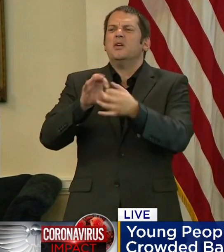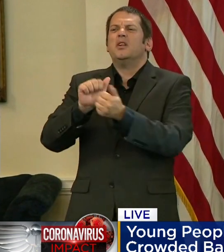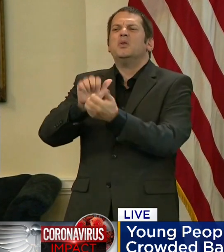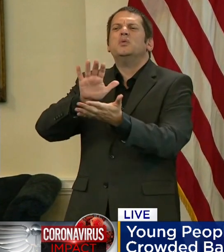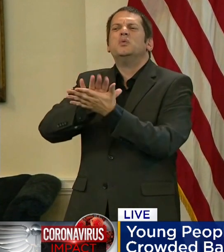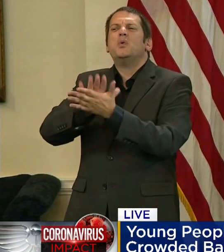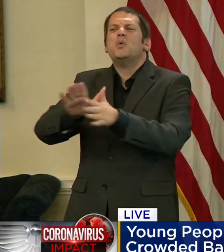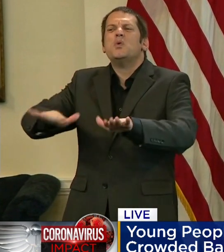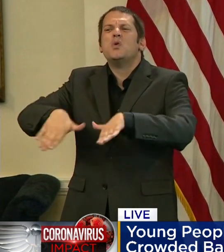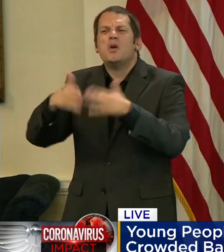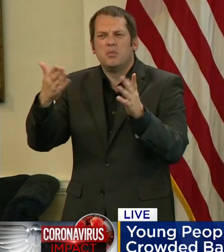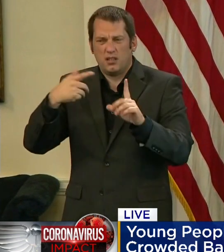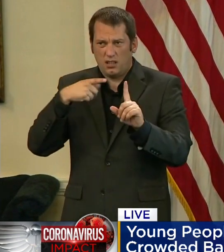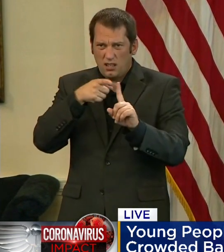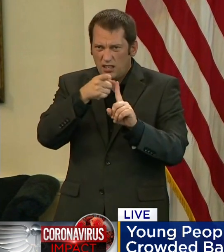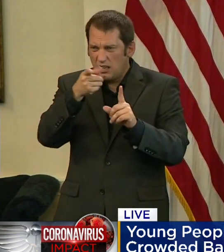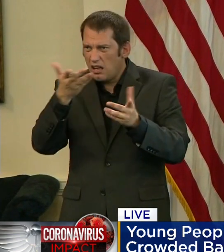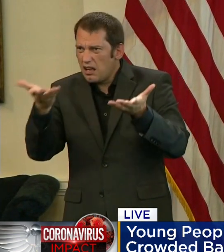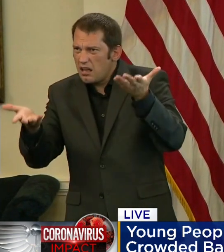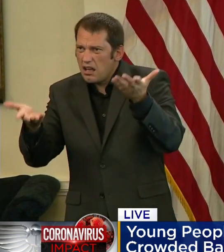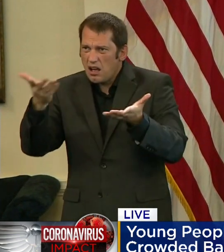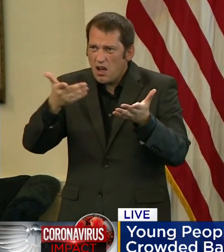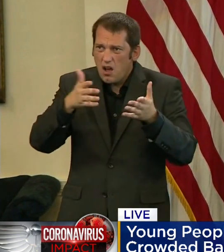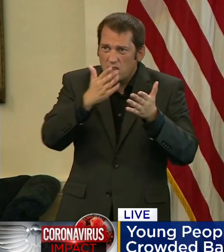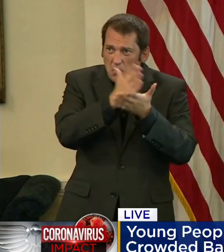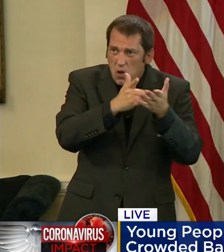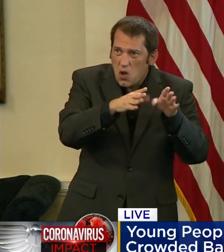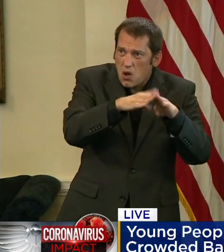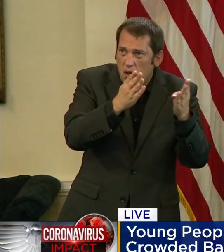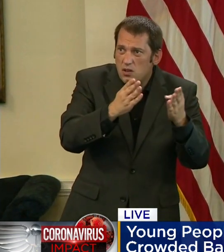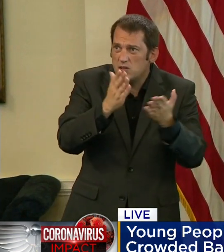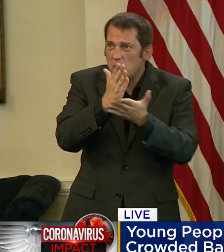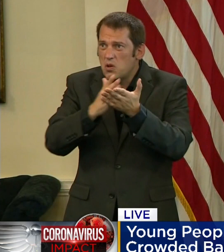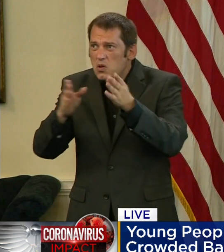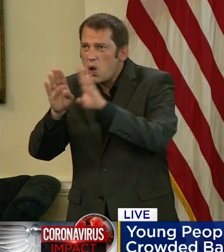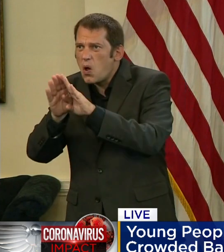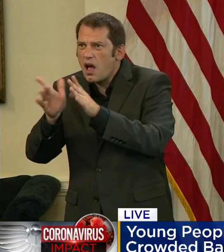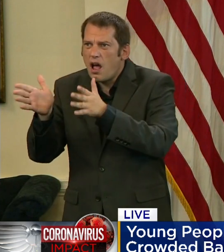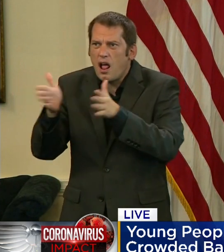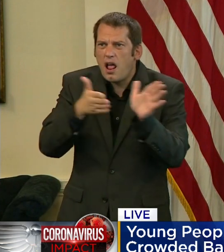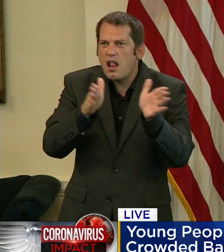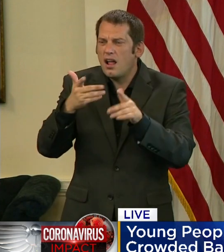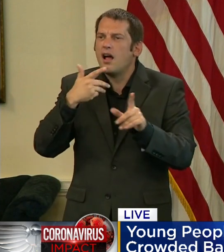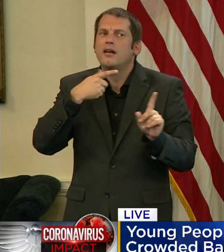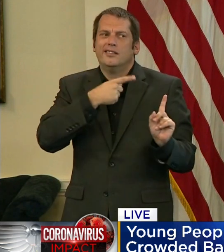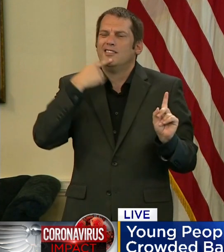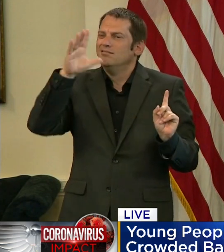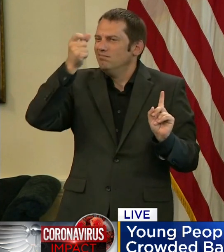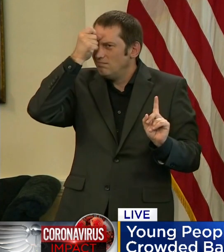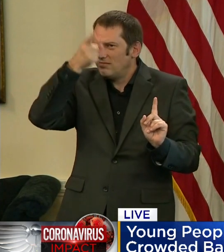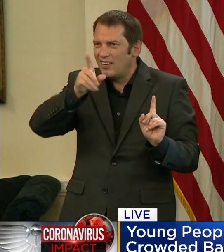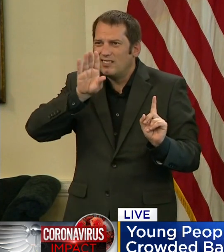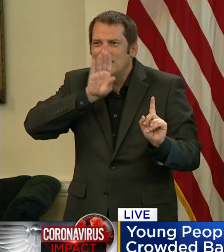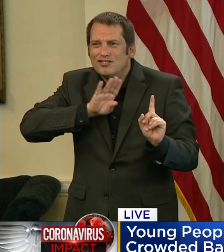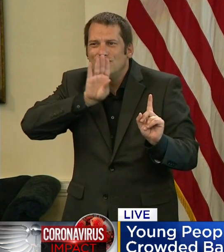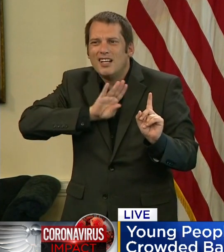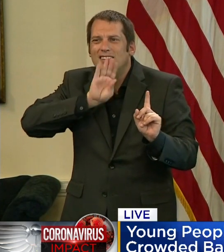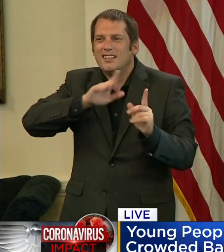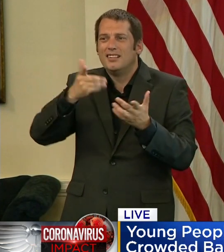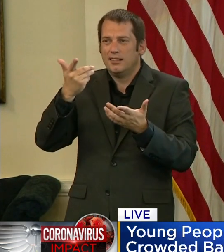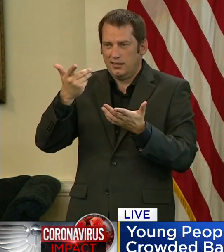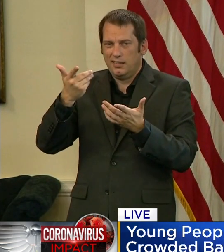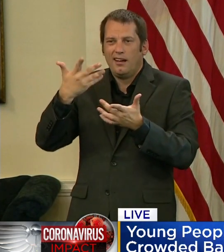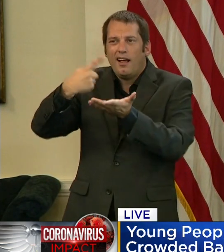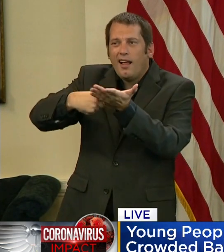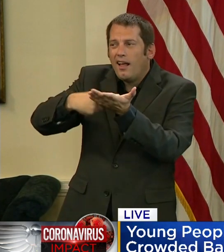do you understand the frustration from both sides? The kids should go back, the kids shouldn't go back, the hybrid won't work, it will work. What are your thoughts on that?